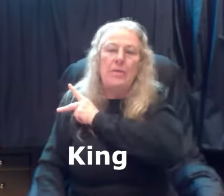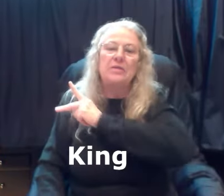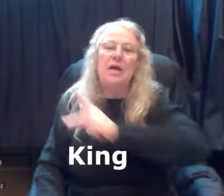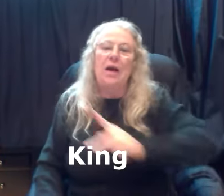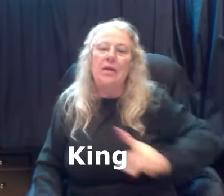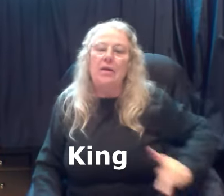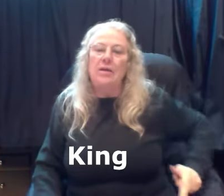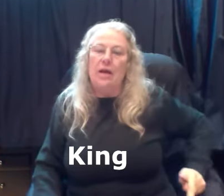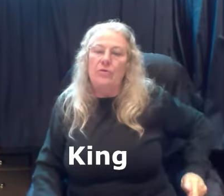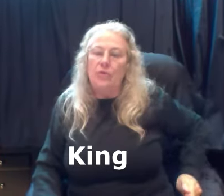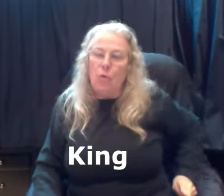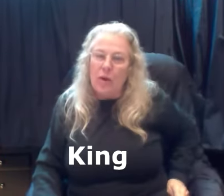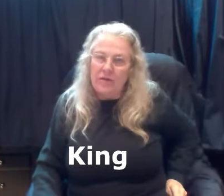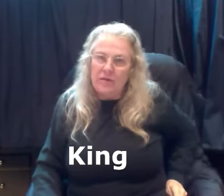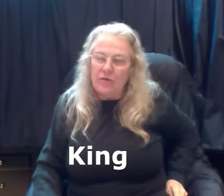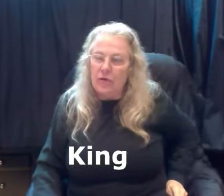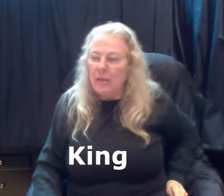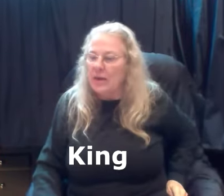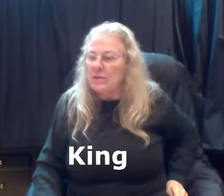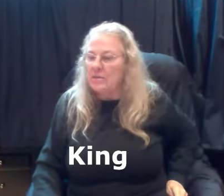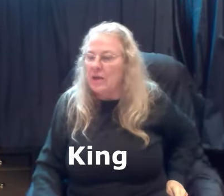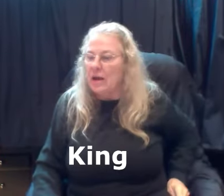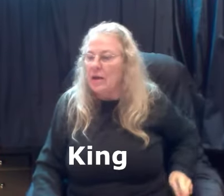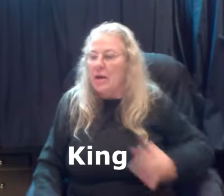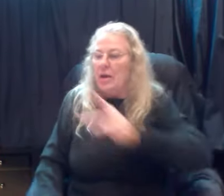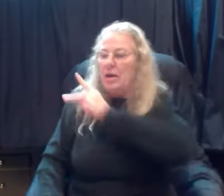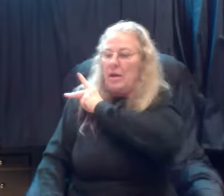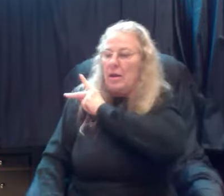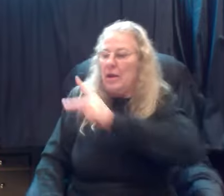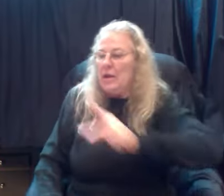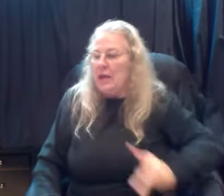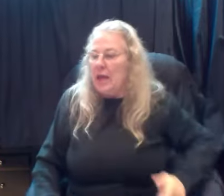side down to the waist of your dominant side. King.